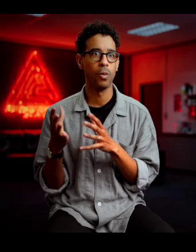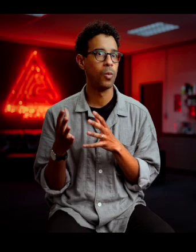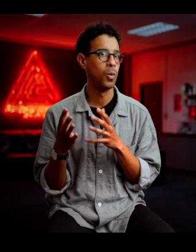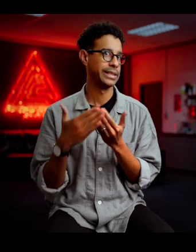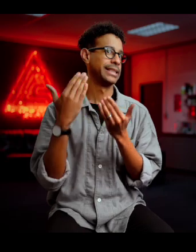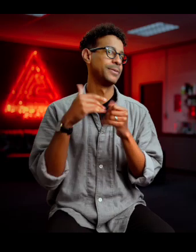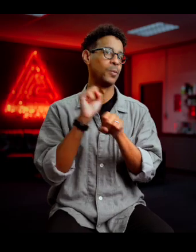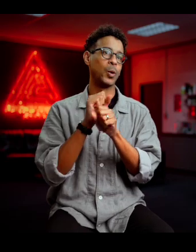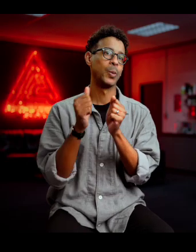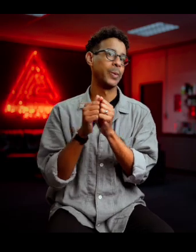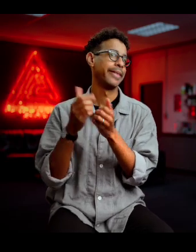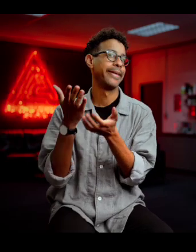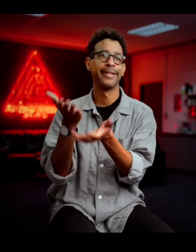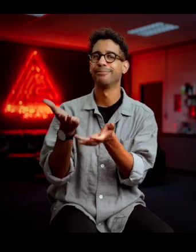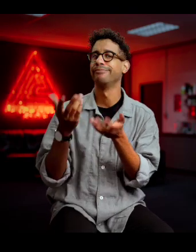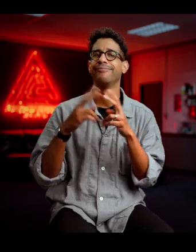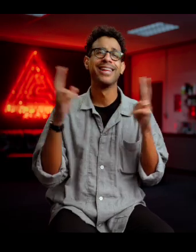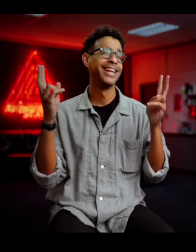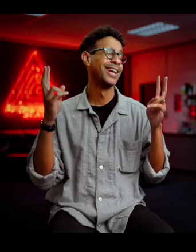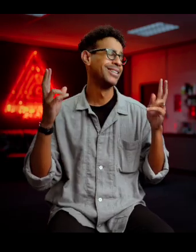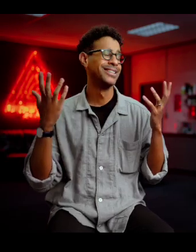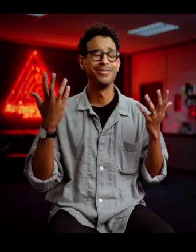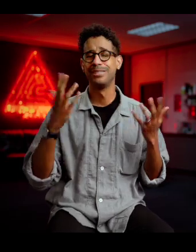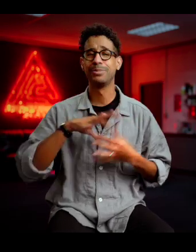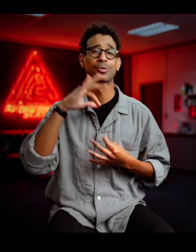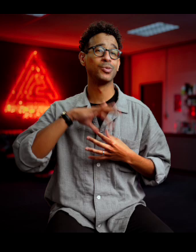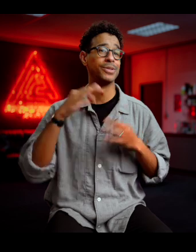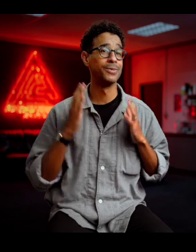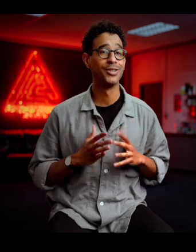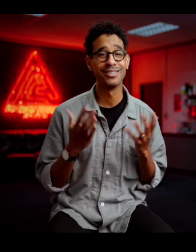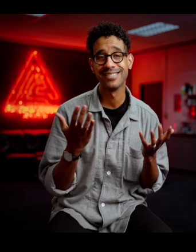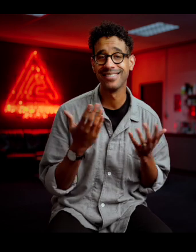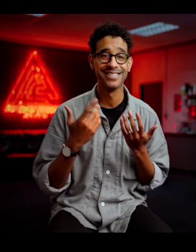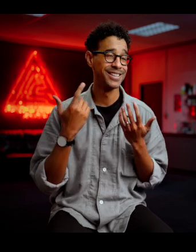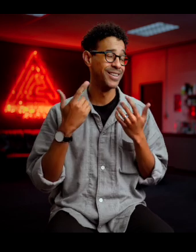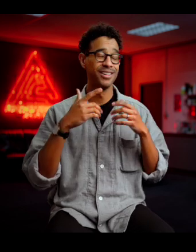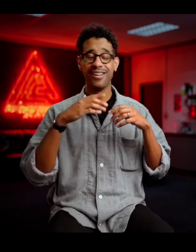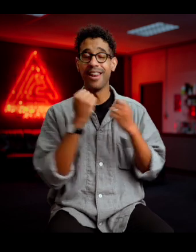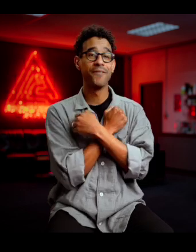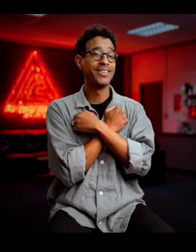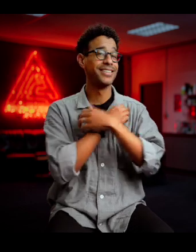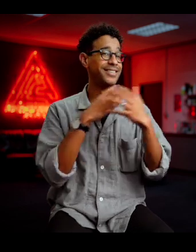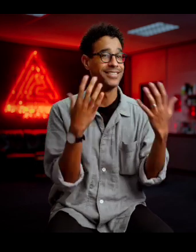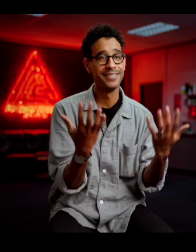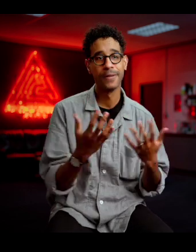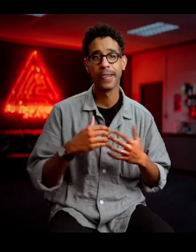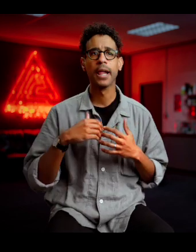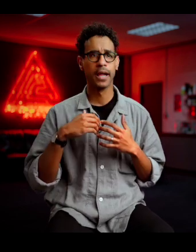Now, as for Tessa, oh my goodness, such an easy person to work with. She's very spiritual and loving, and she does take her